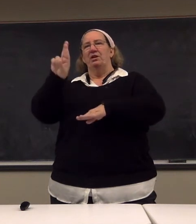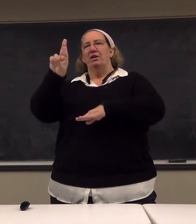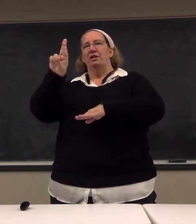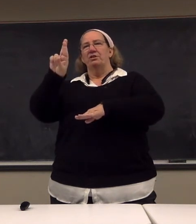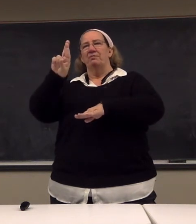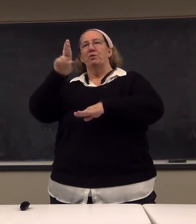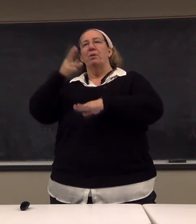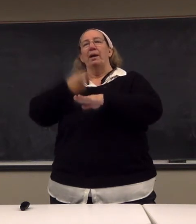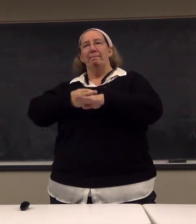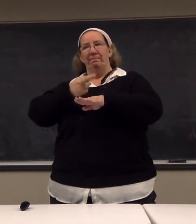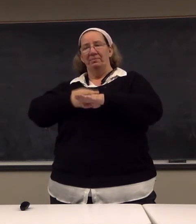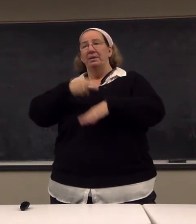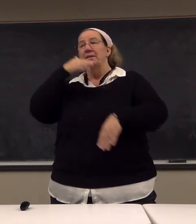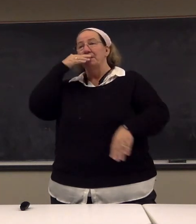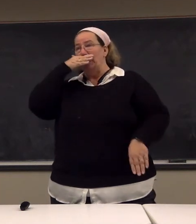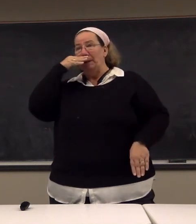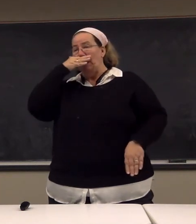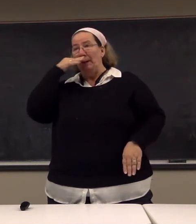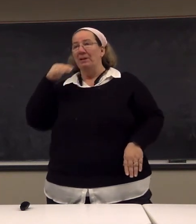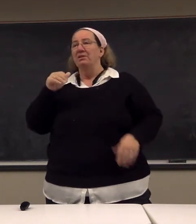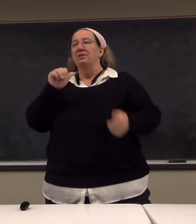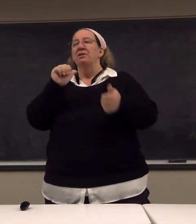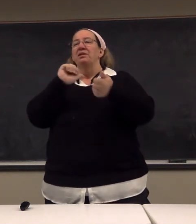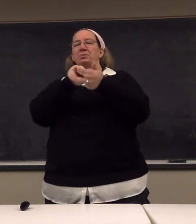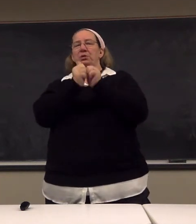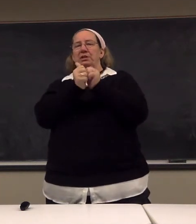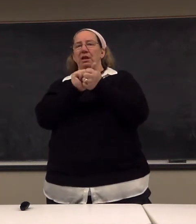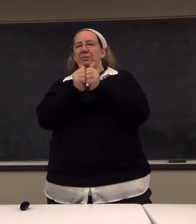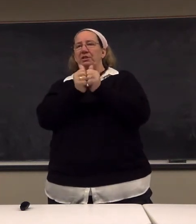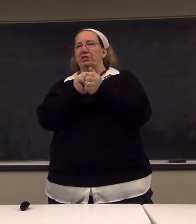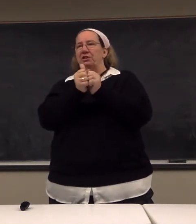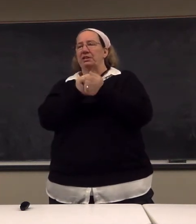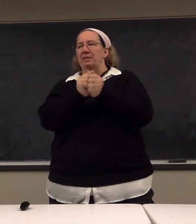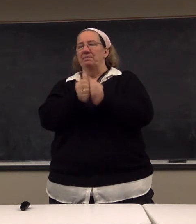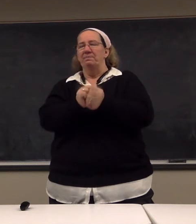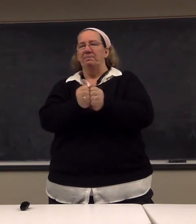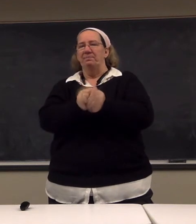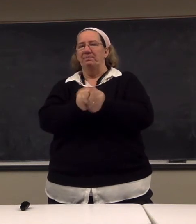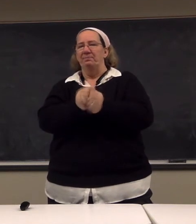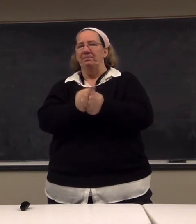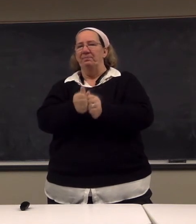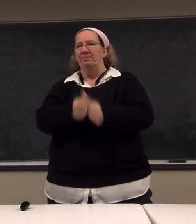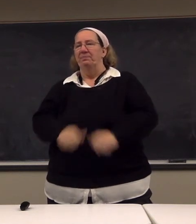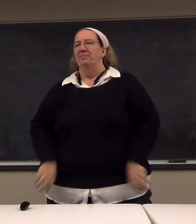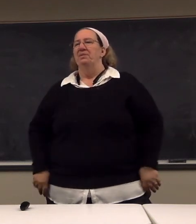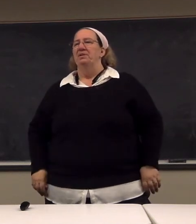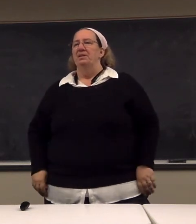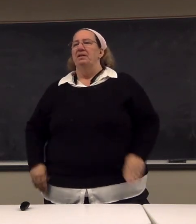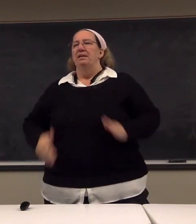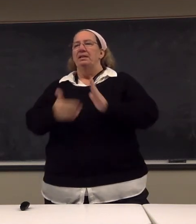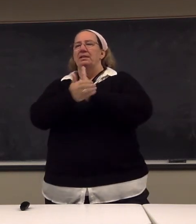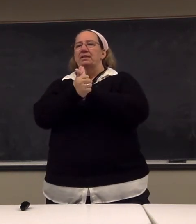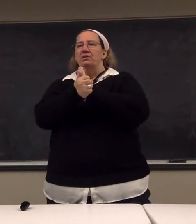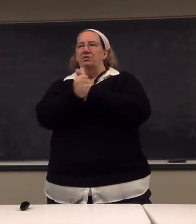Sports. Hand shape for a rhyme. Say it again. Sports. Sports and competition are the same. Skills. Skills are